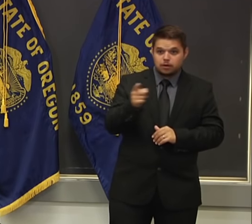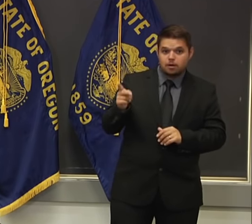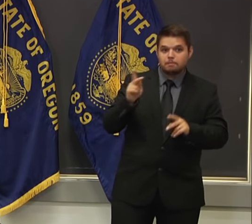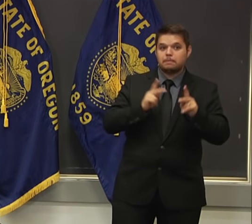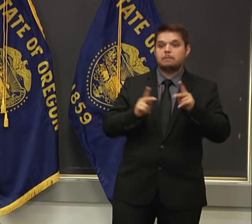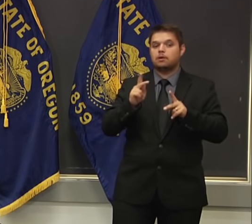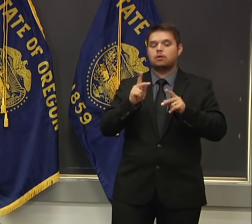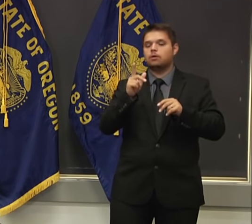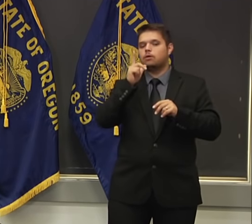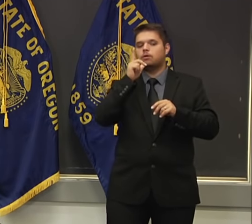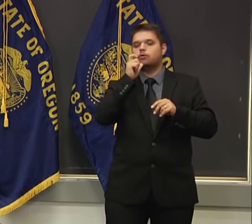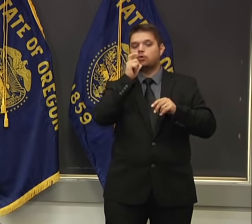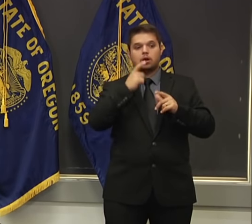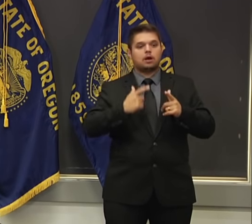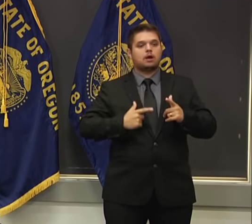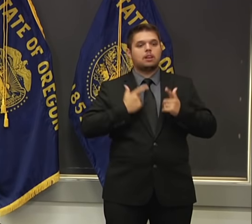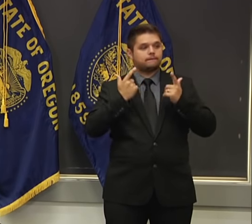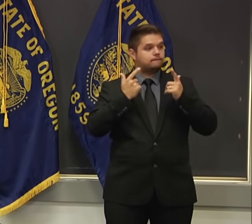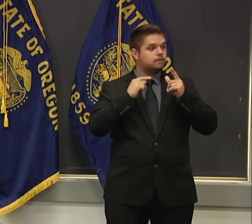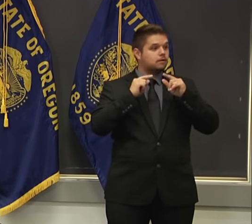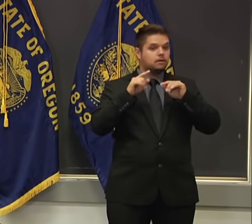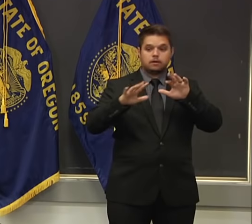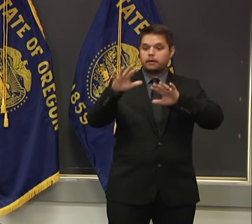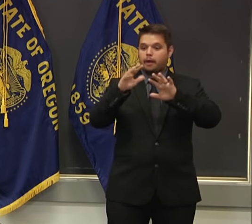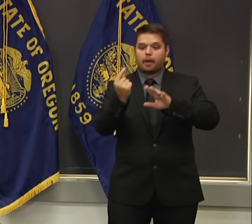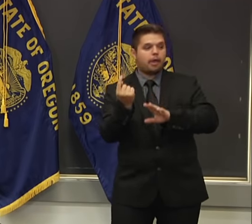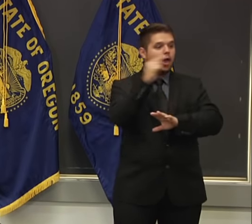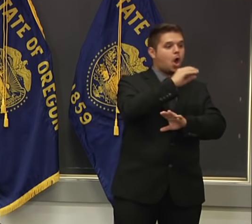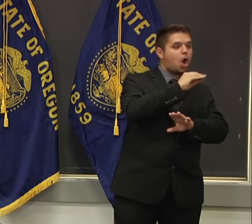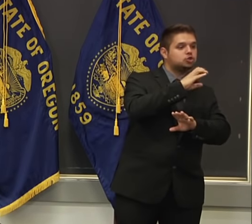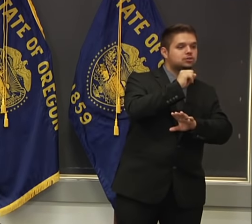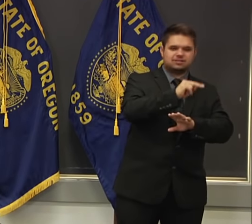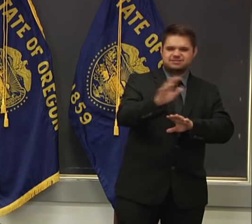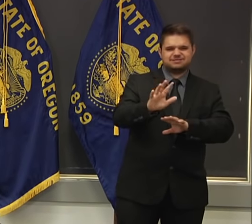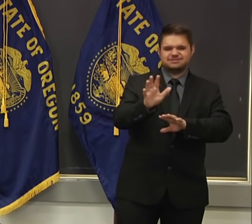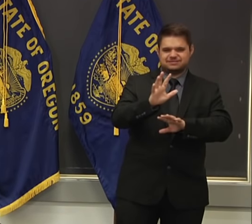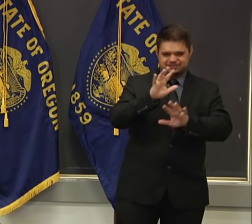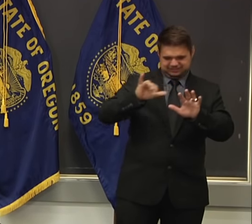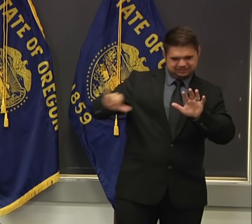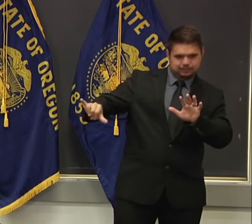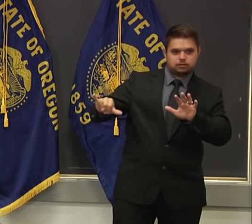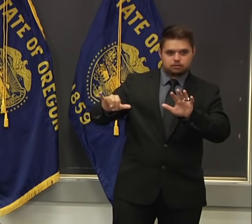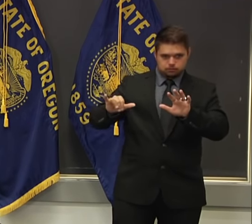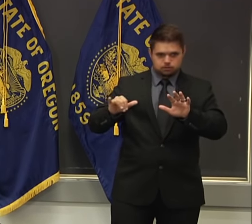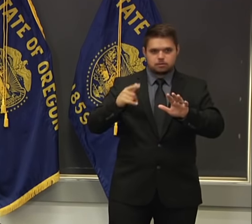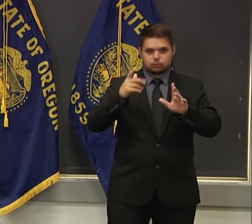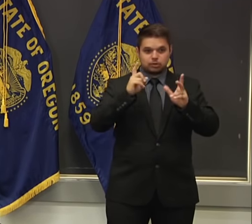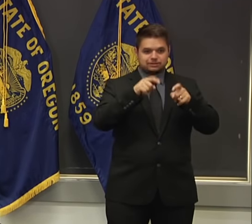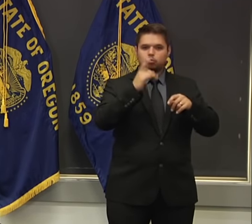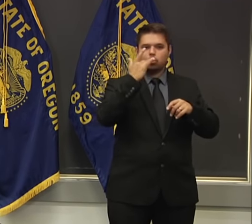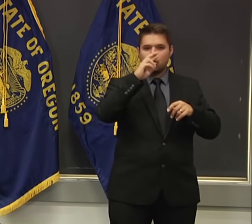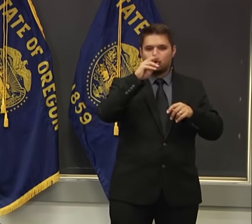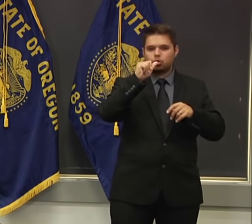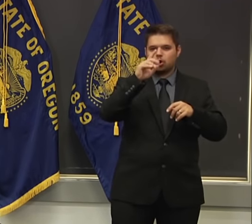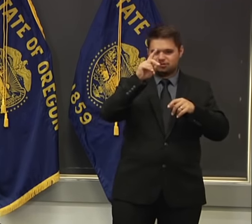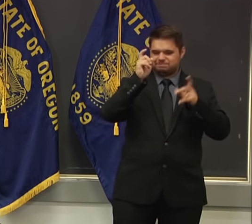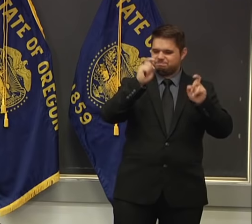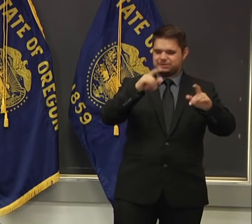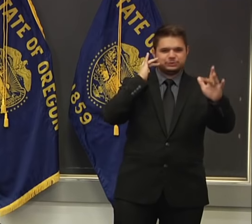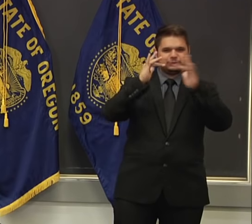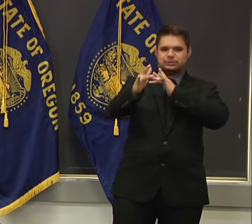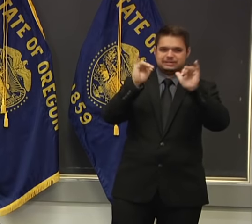day or two. Our first responders are still needing roads to stay clear for firefighting and for moving people who have